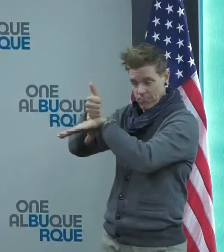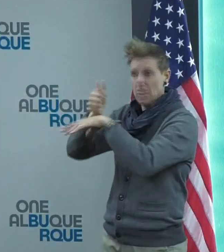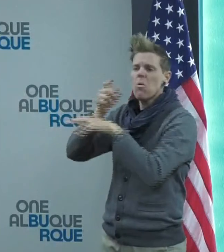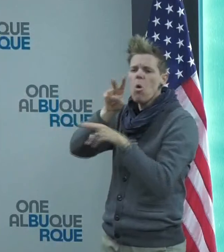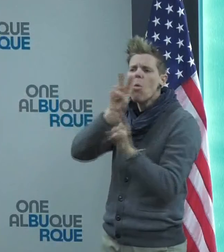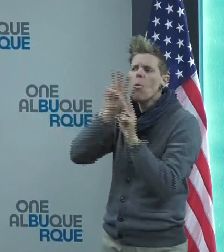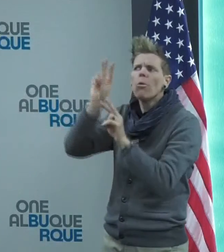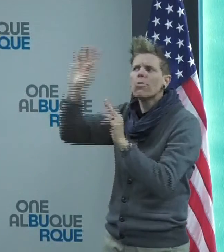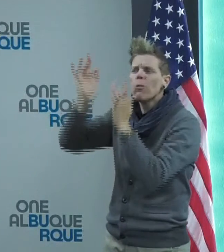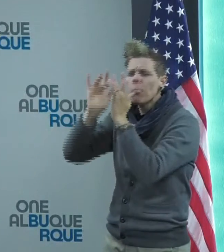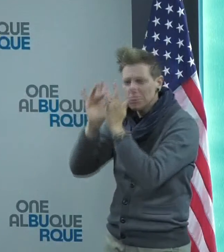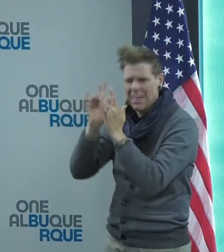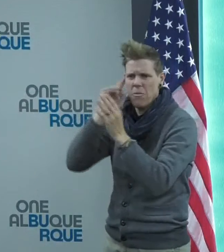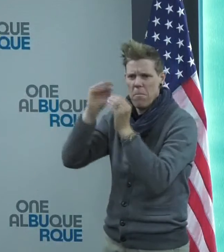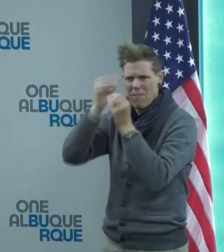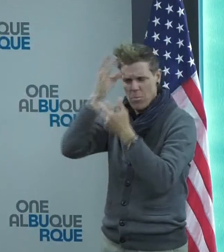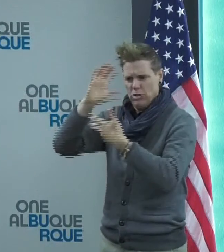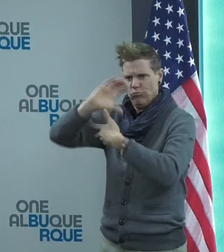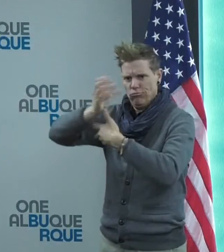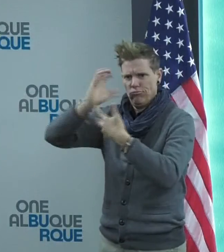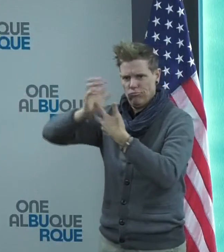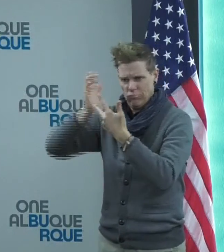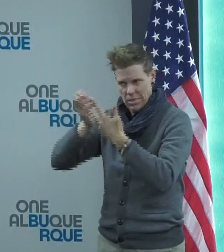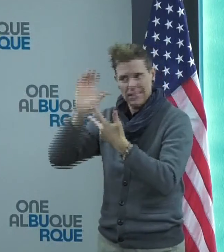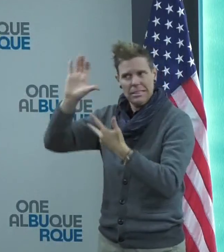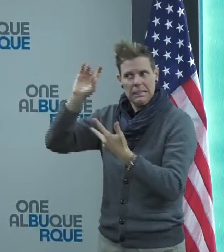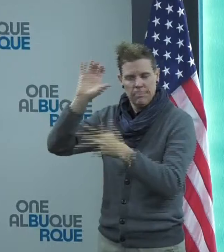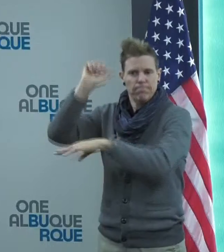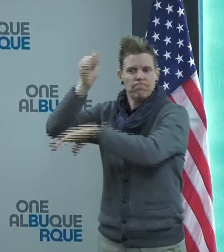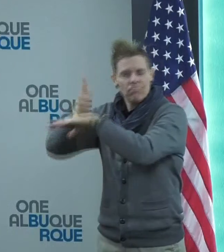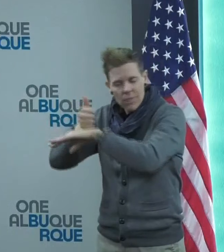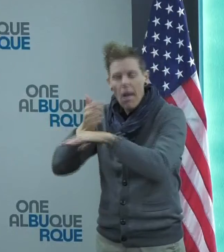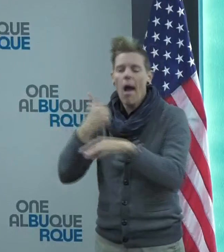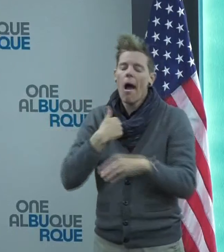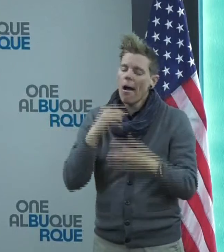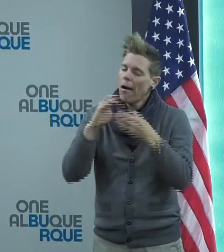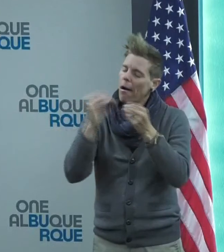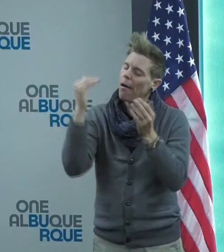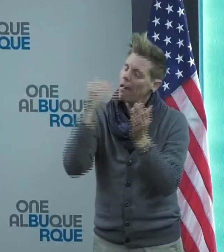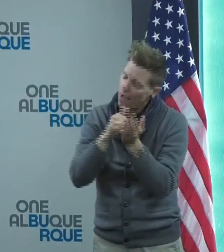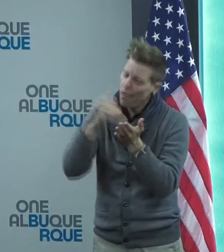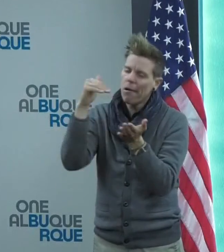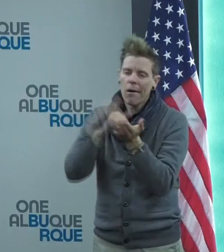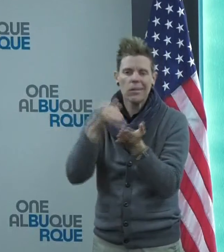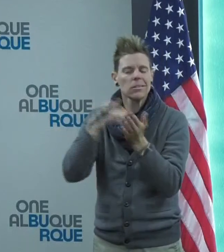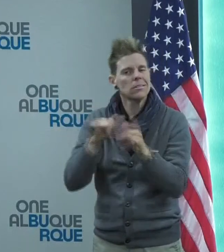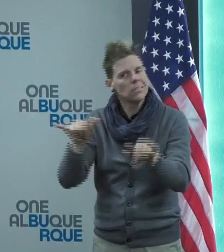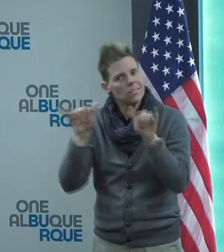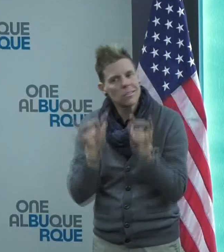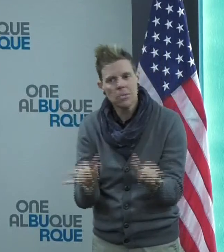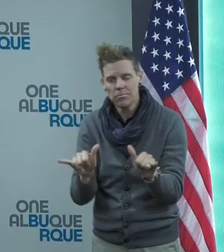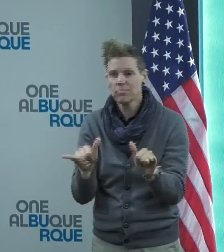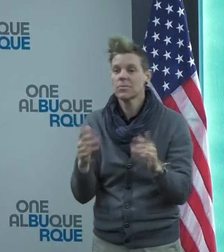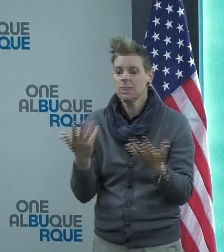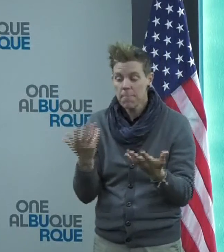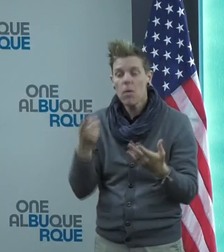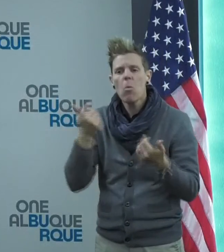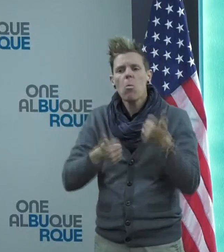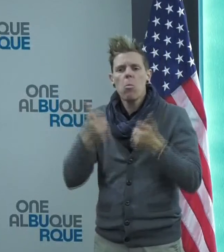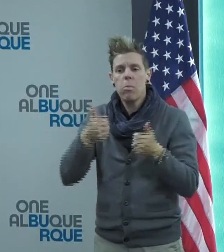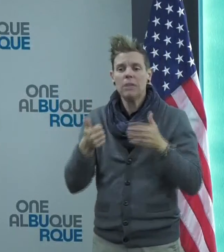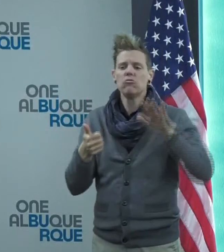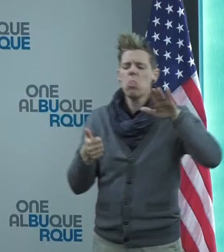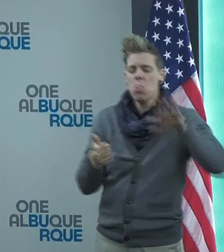be echoed at various levels at the state too. But it's, understand what activity is low risk, moderate risk, and high